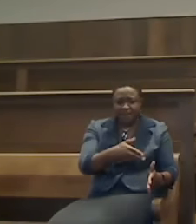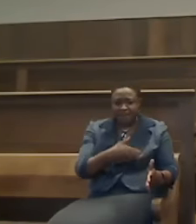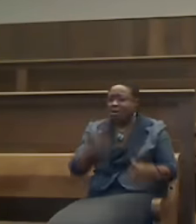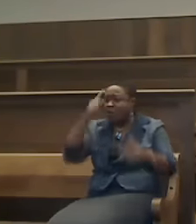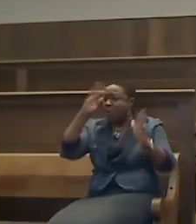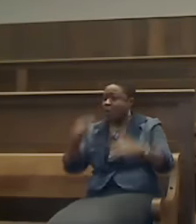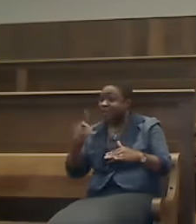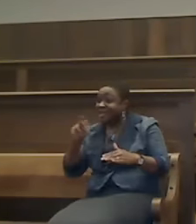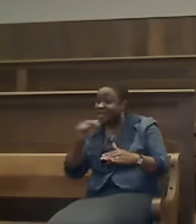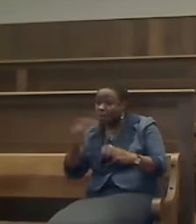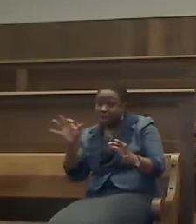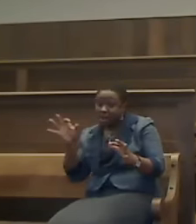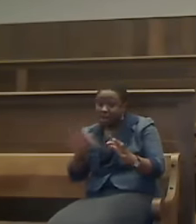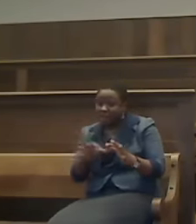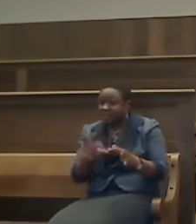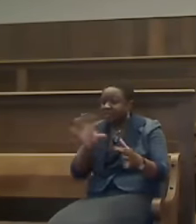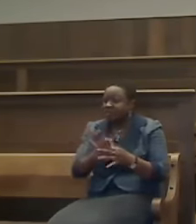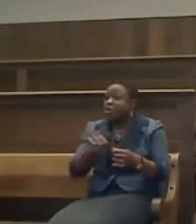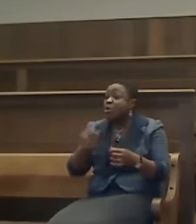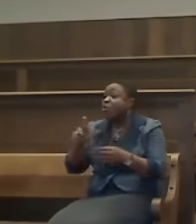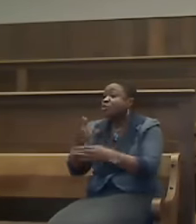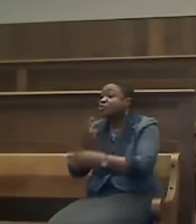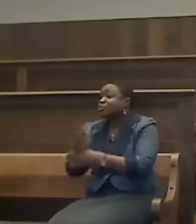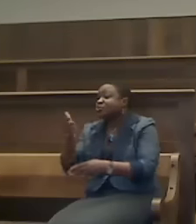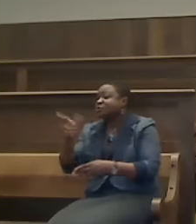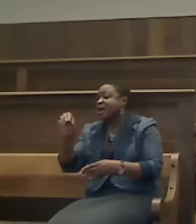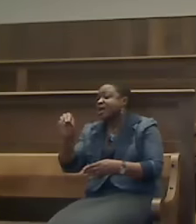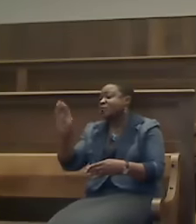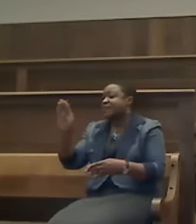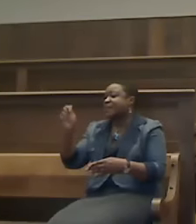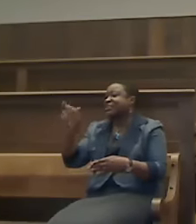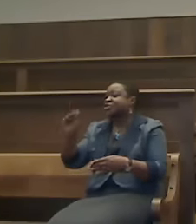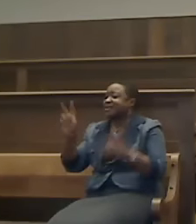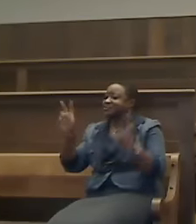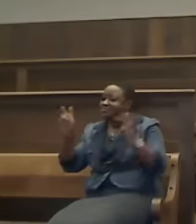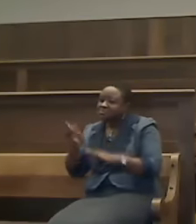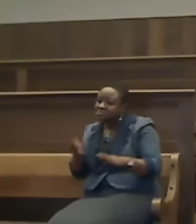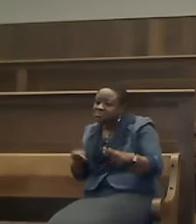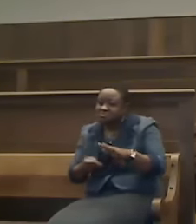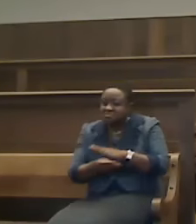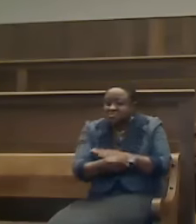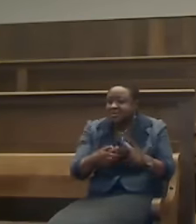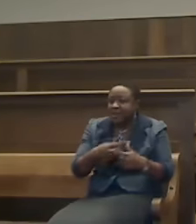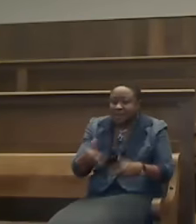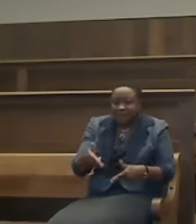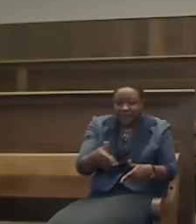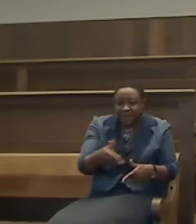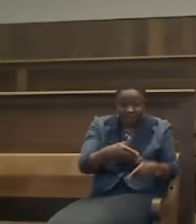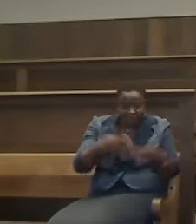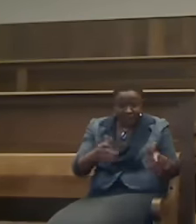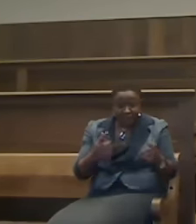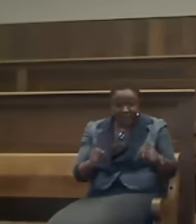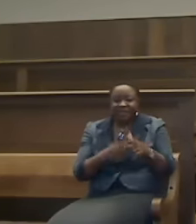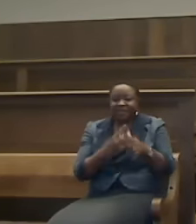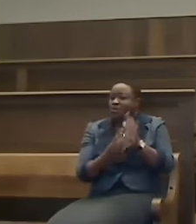of some of those cells, or they use agrobacterium to smuggle it in, and then they clone that cell into a